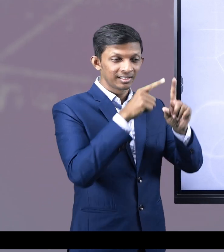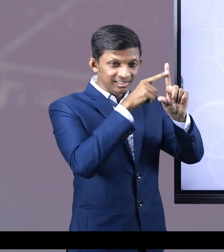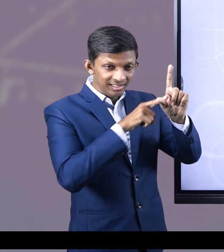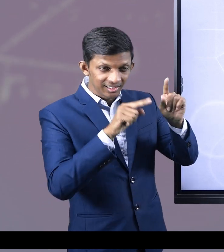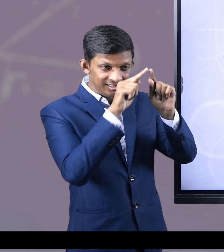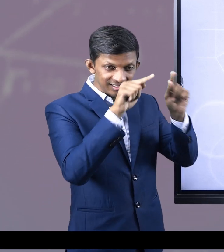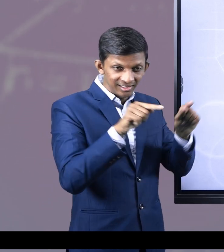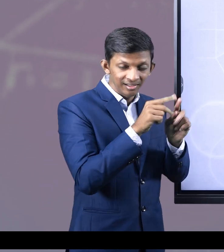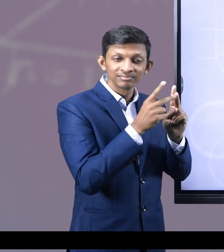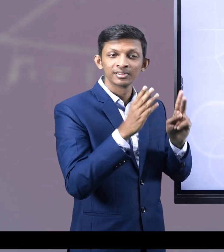angle,